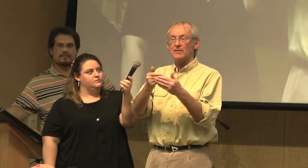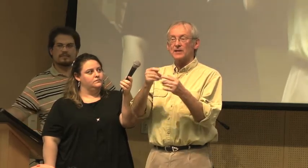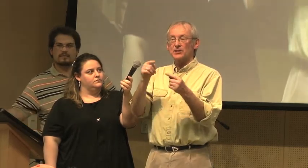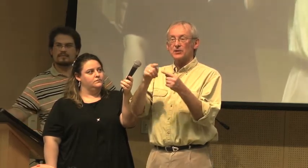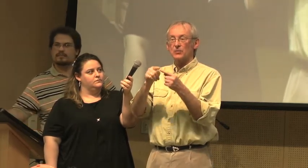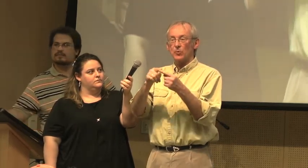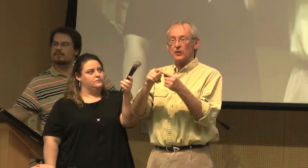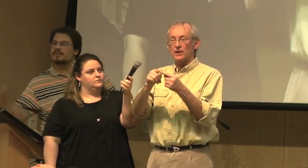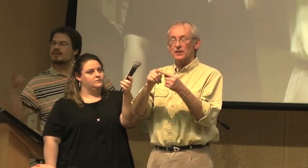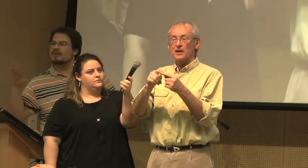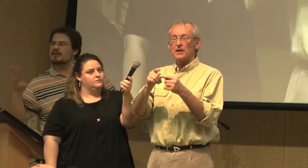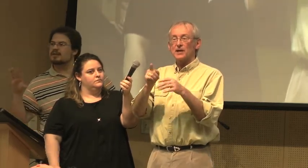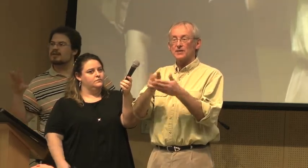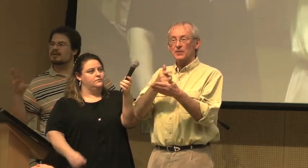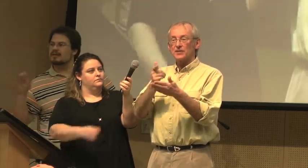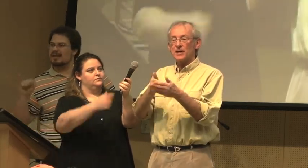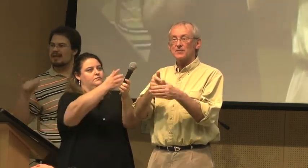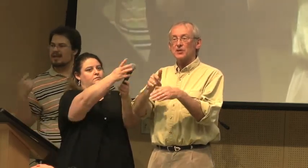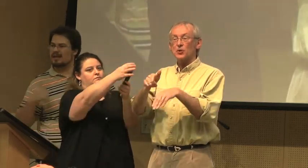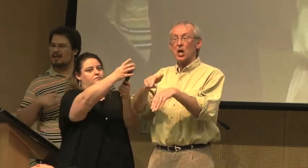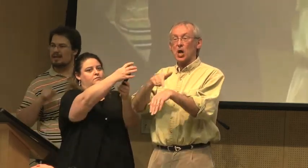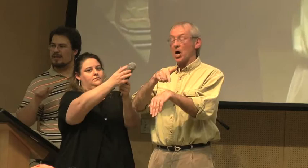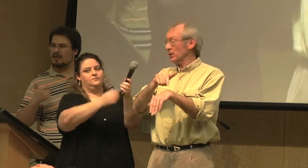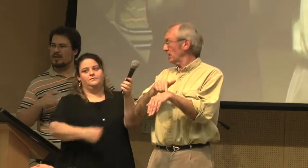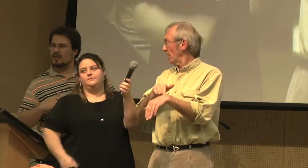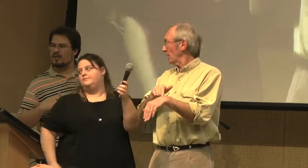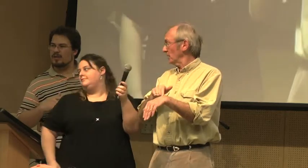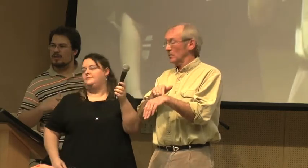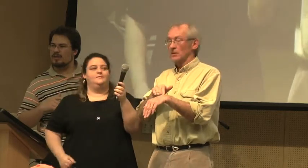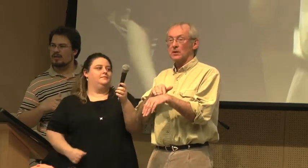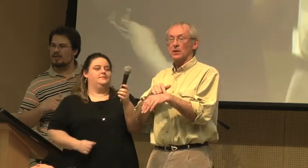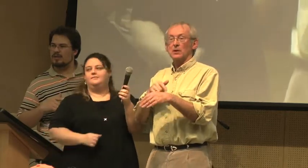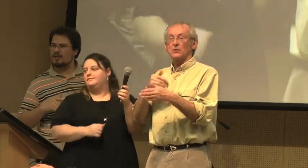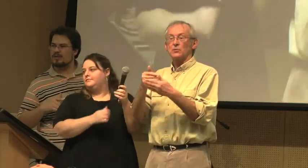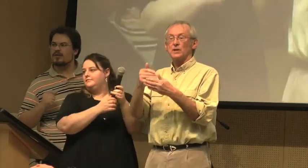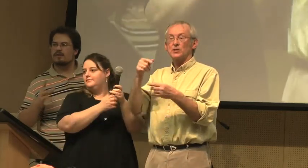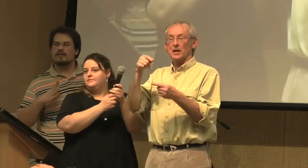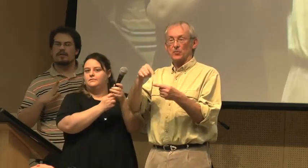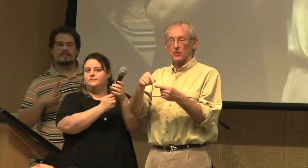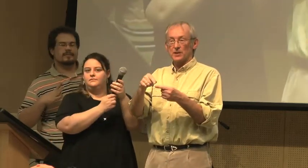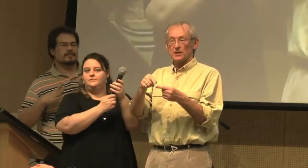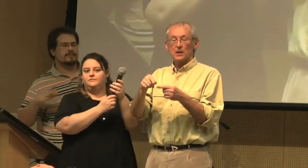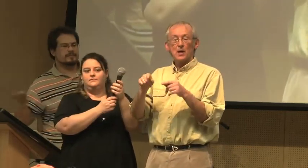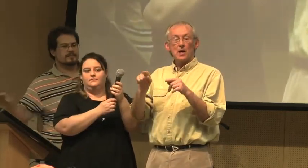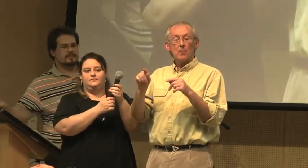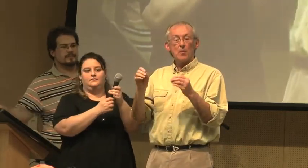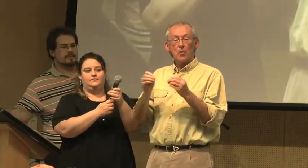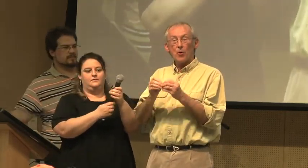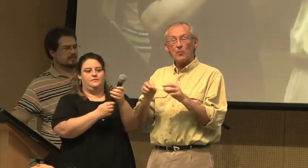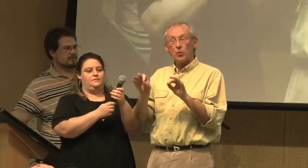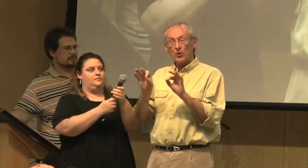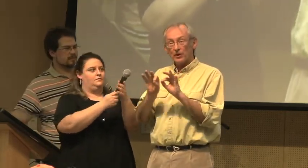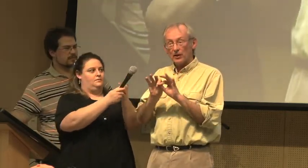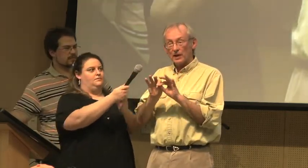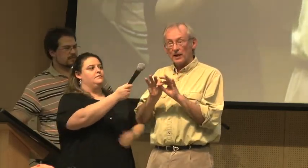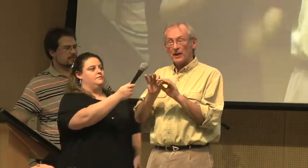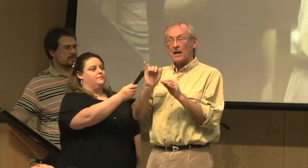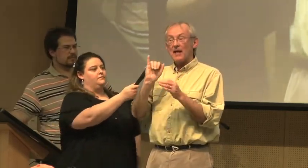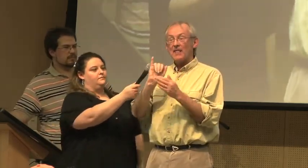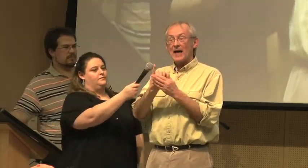at a certain point. And sometimes it took a long time to reach that point. But more importantly,